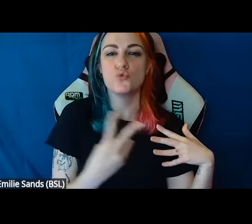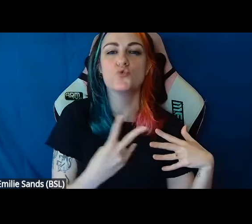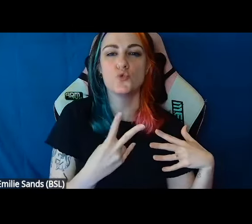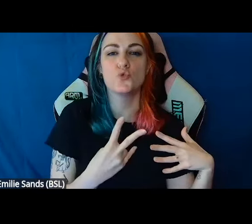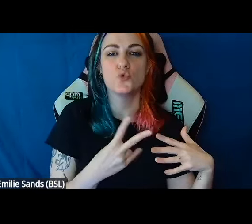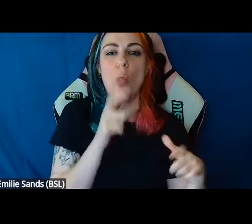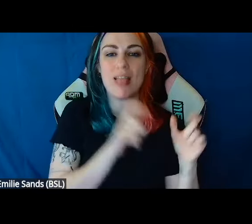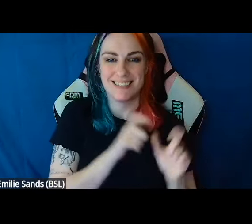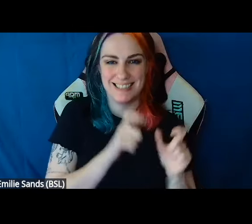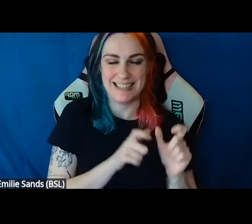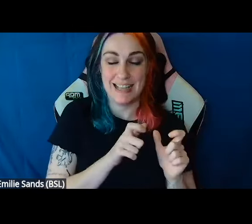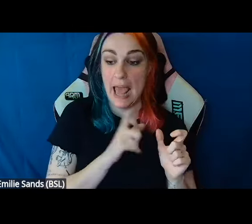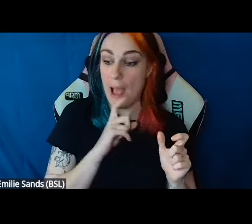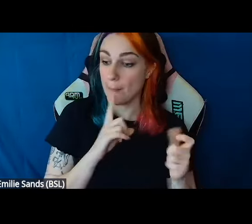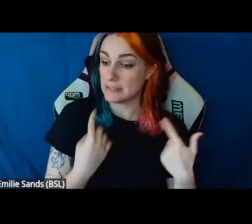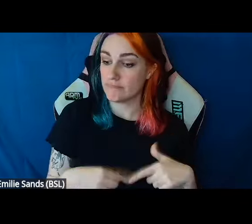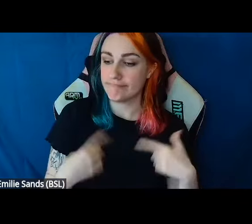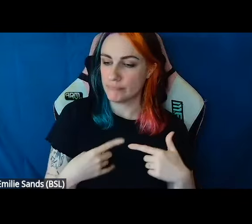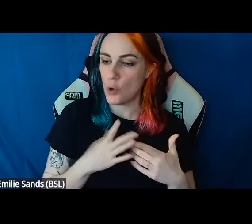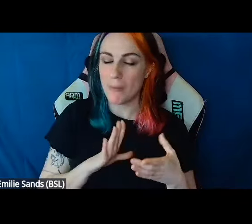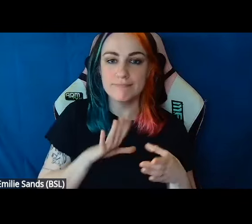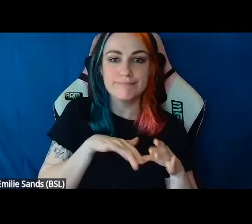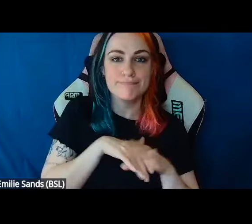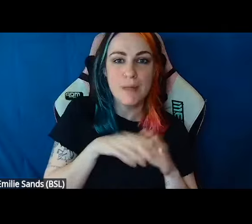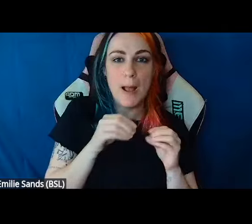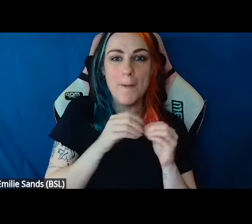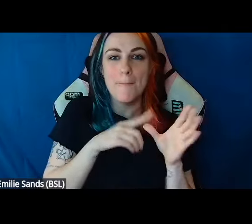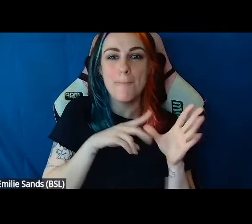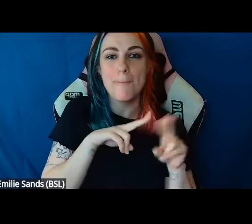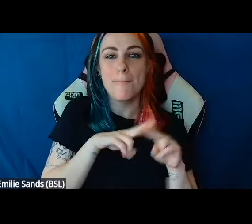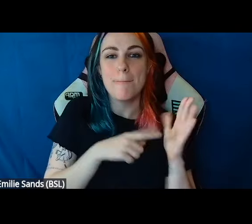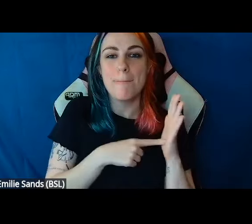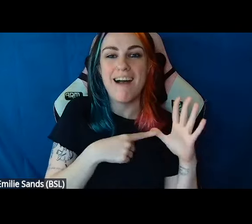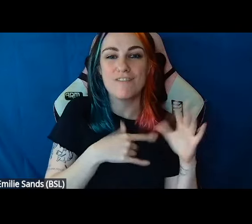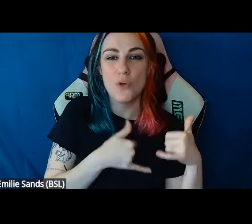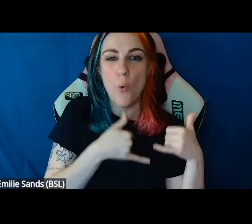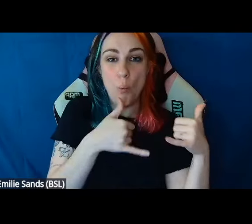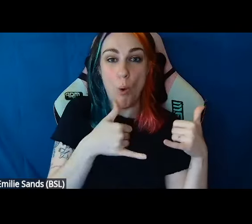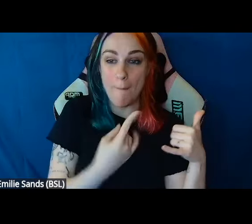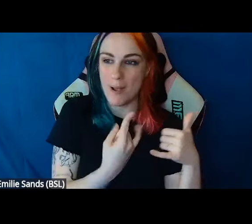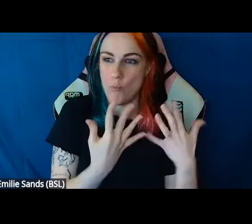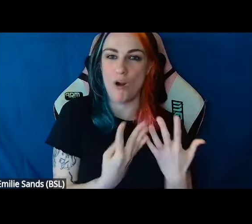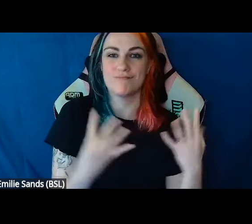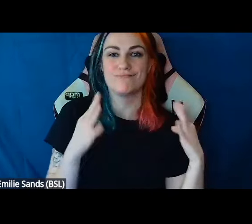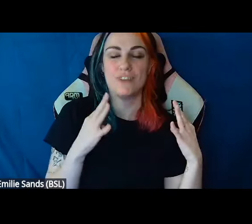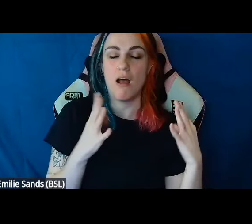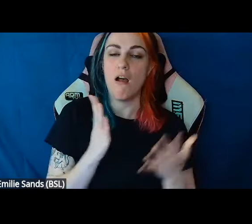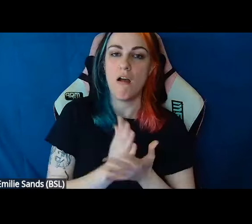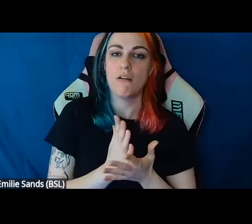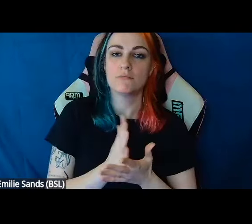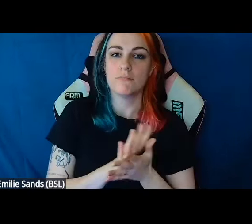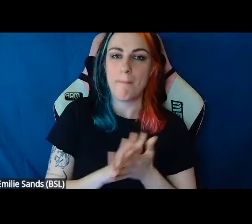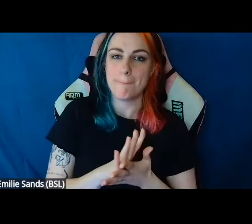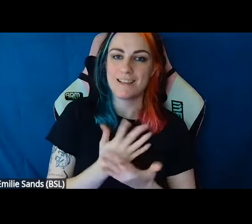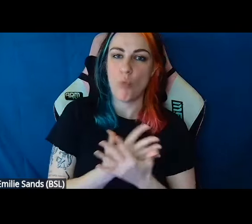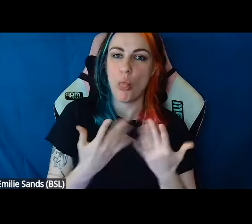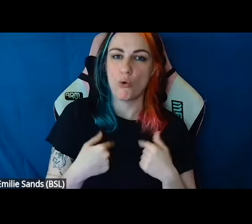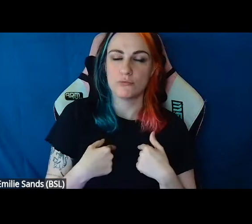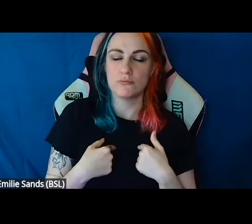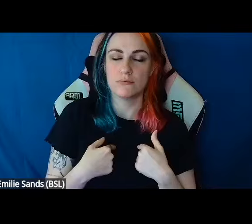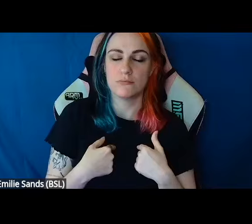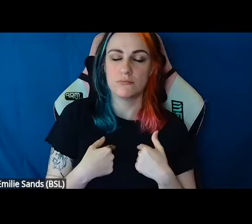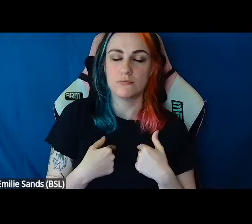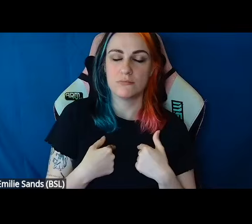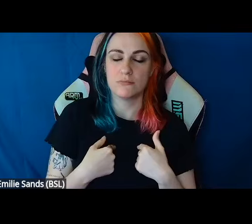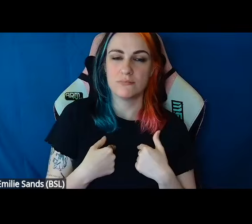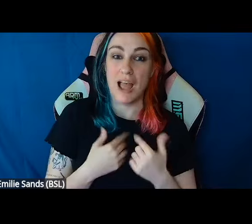part of the BAFTA awards and being one of the jurors meant a lot to me and did really help me get some